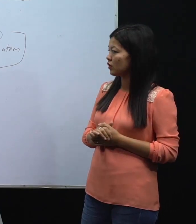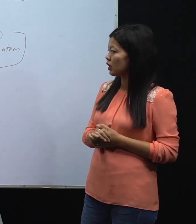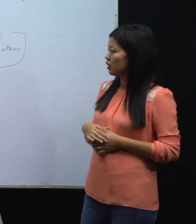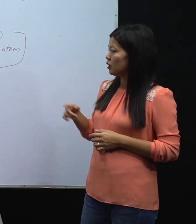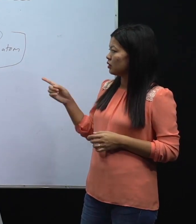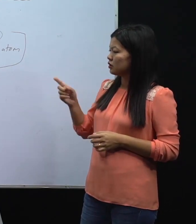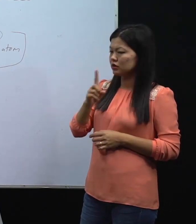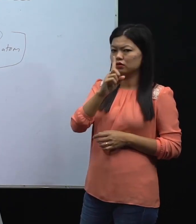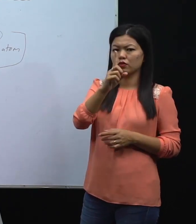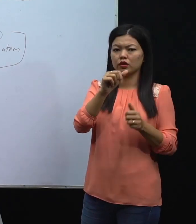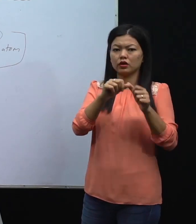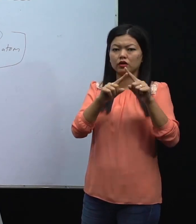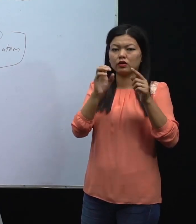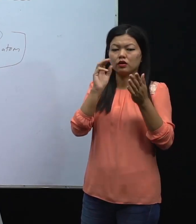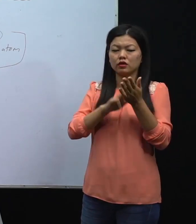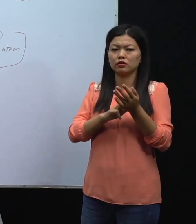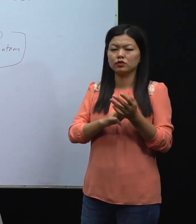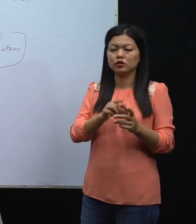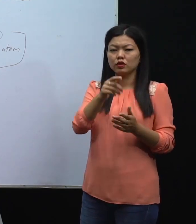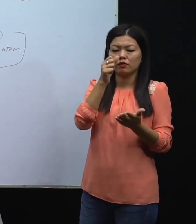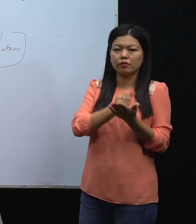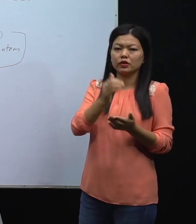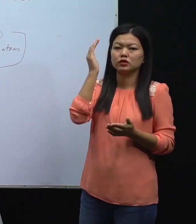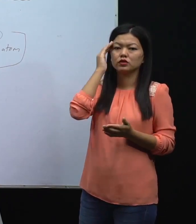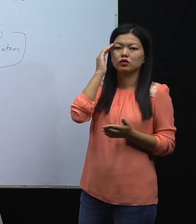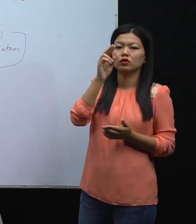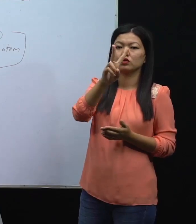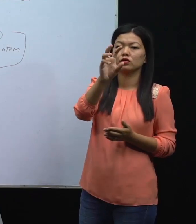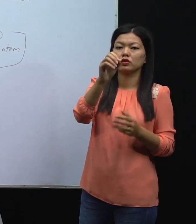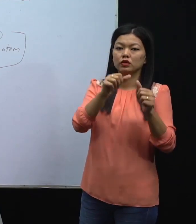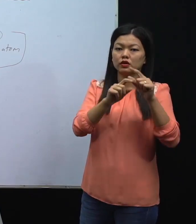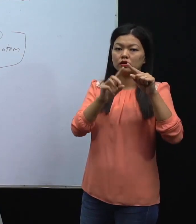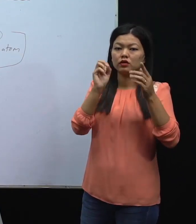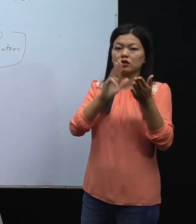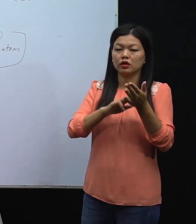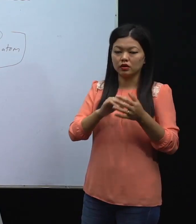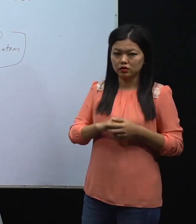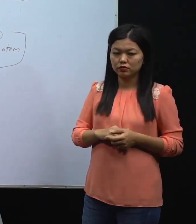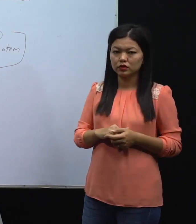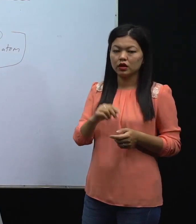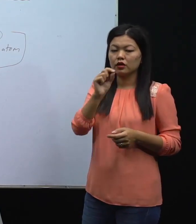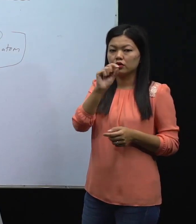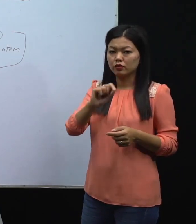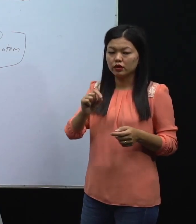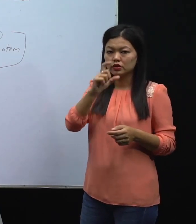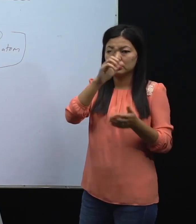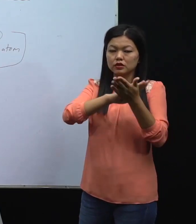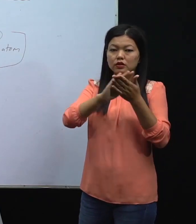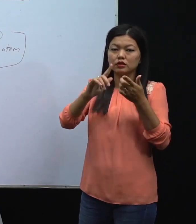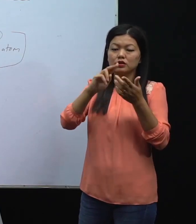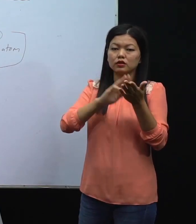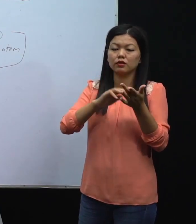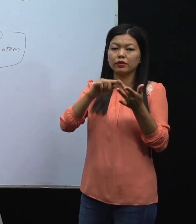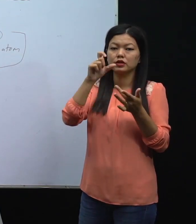atoms, okay, 20 atoms, to be able to write the chemical formula, or to be able to calculate